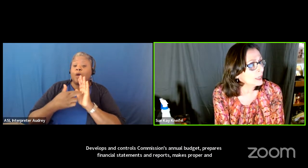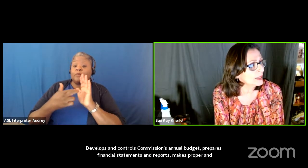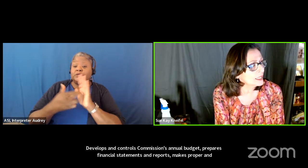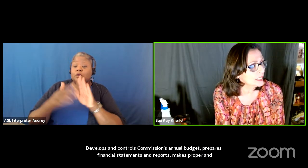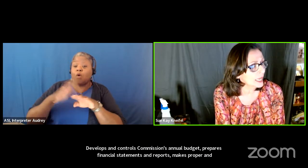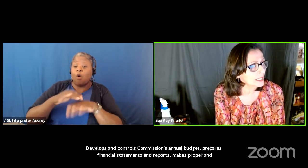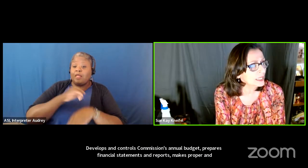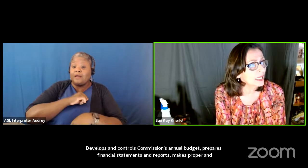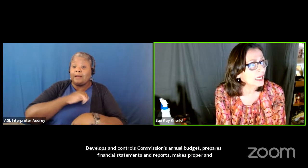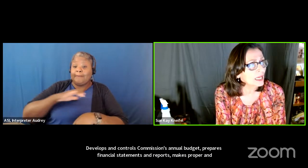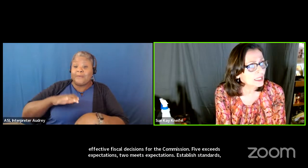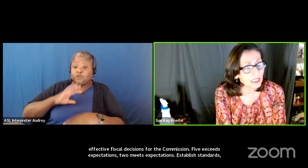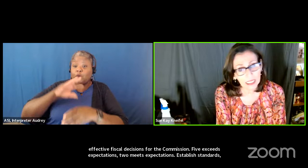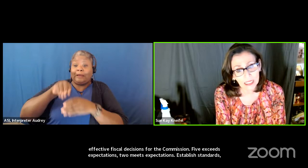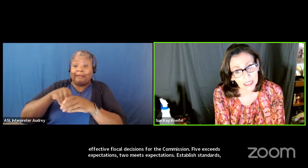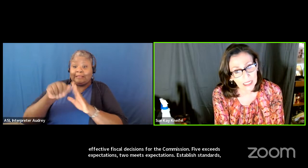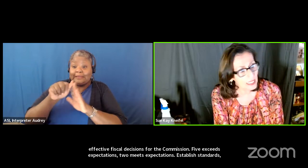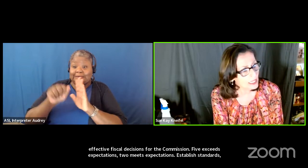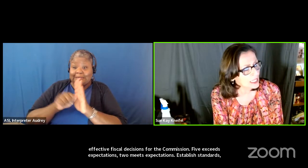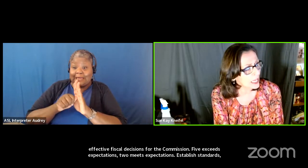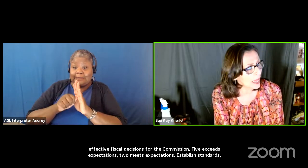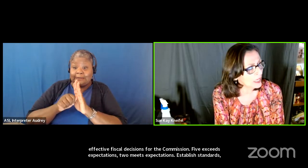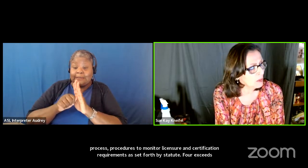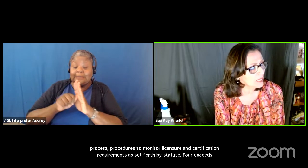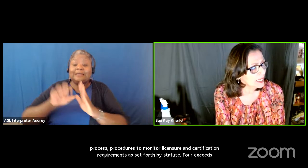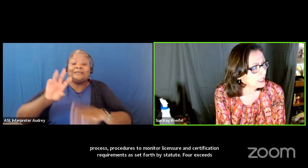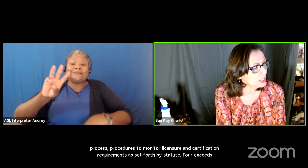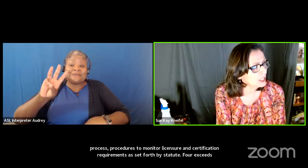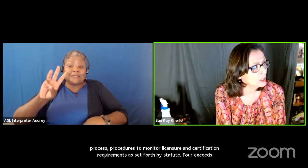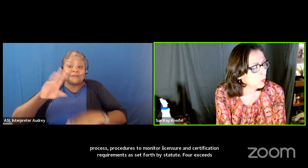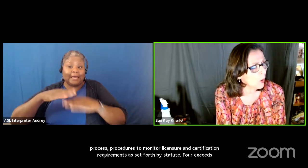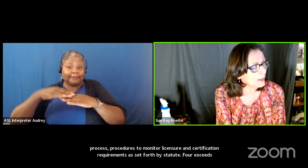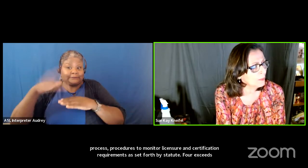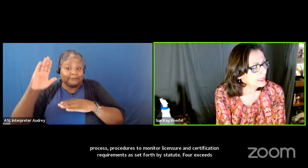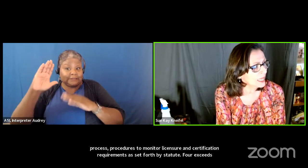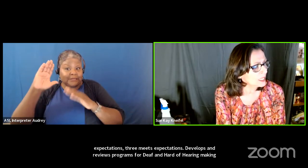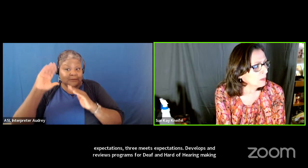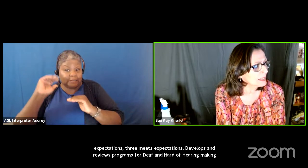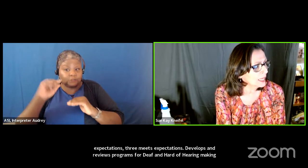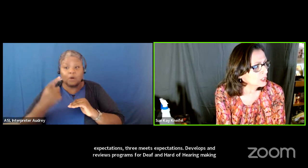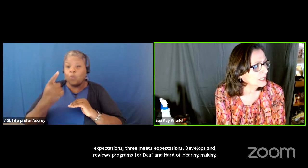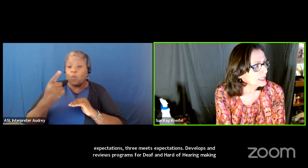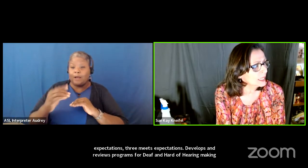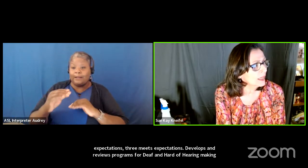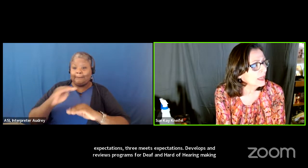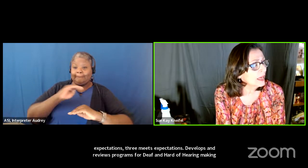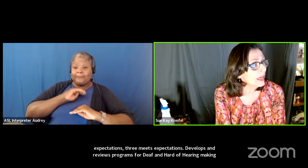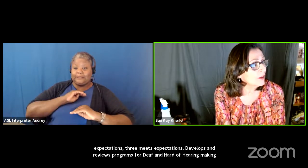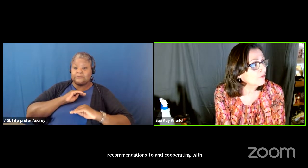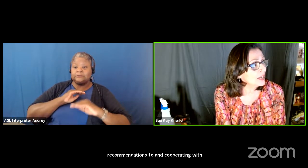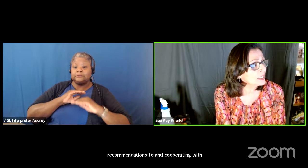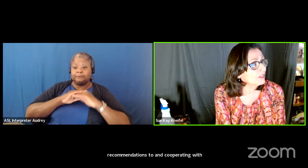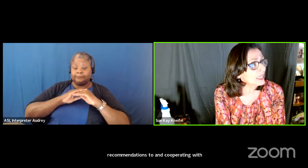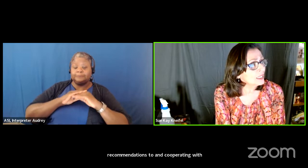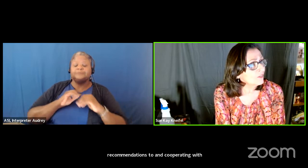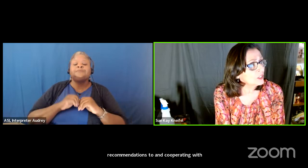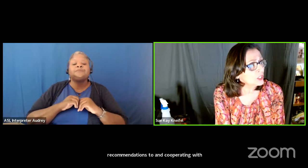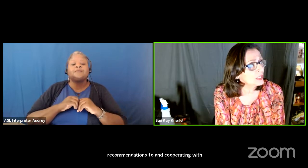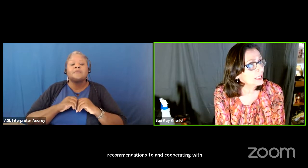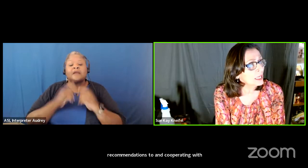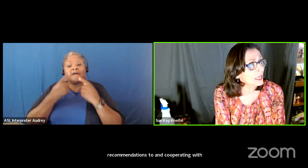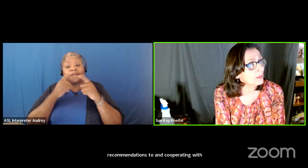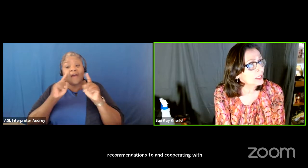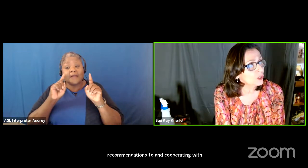commission or in the state. 6 exceeds expectations, 1 meets expectations. Effectively